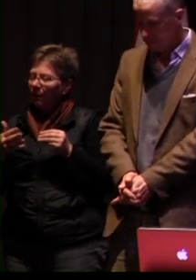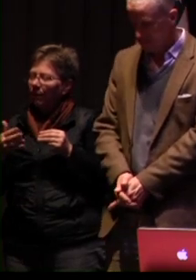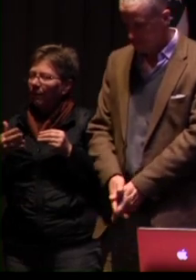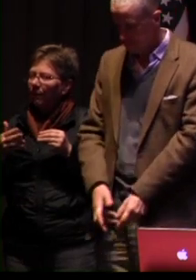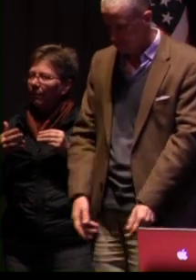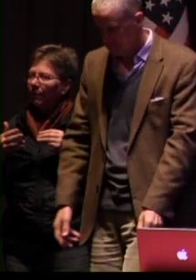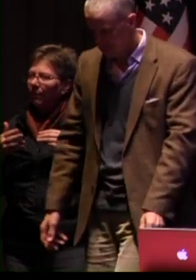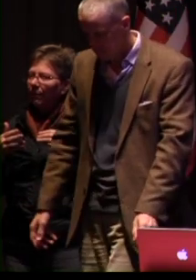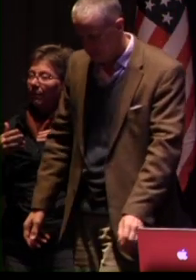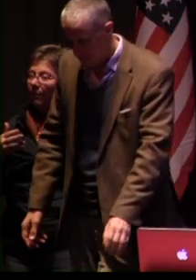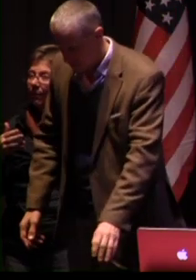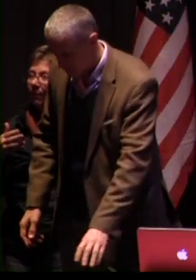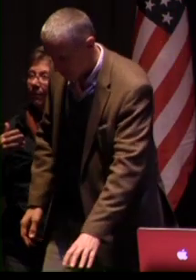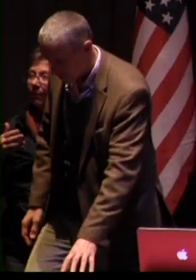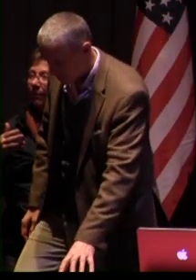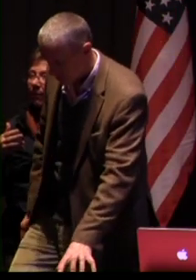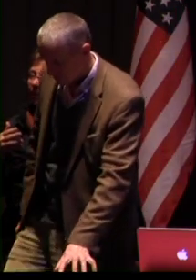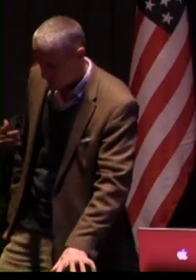Napoleonic paradox.